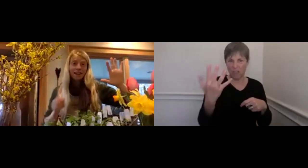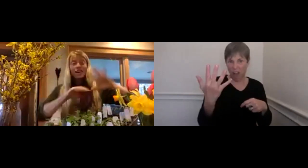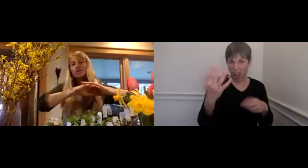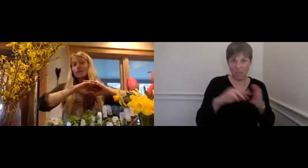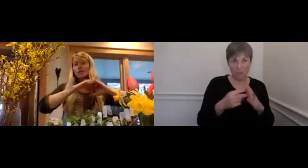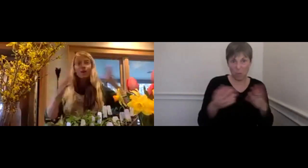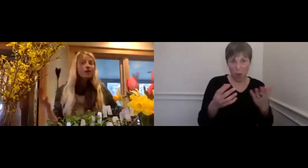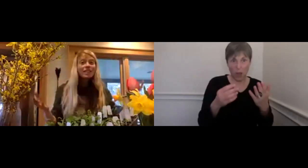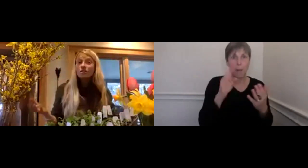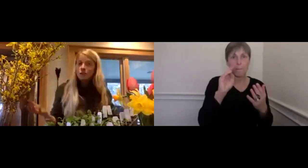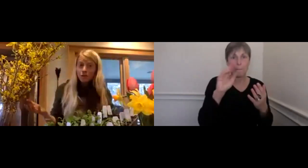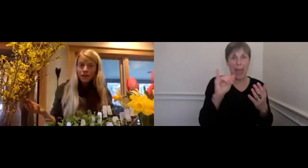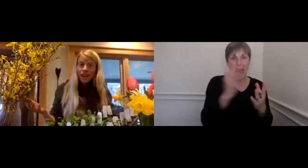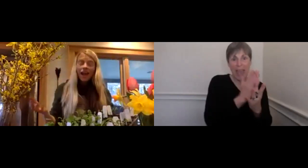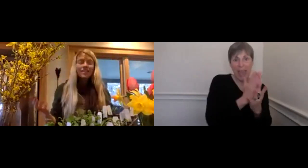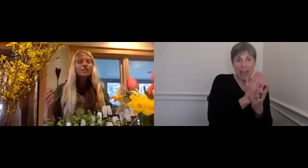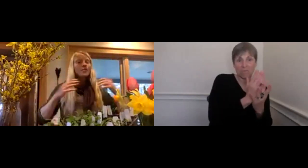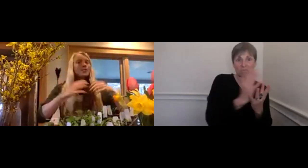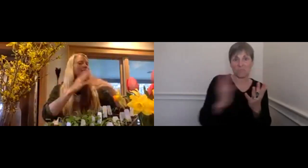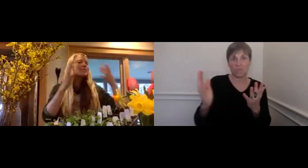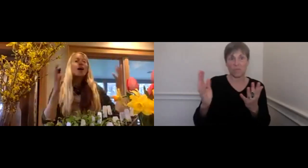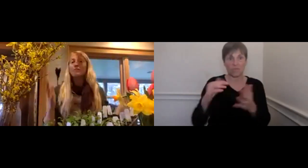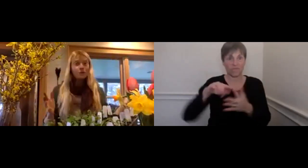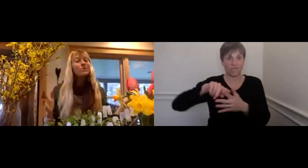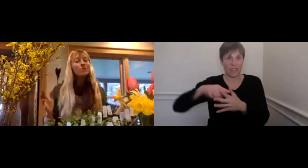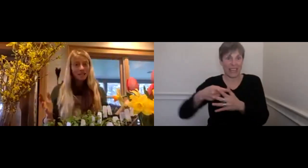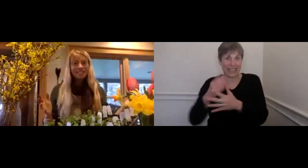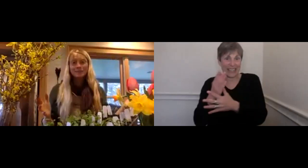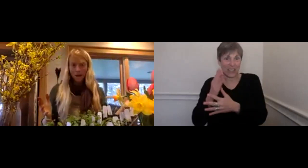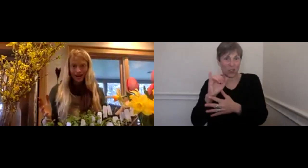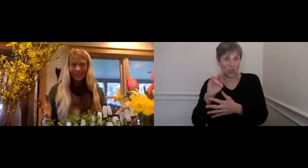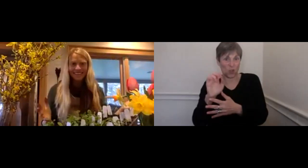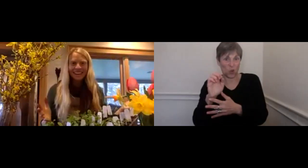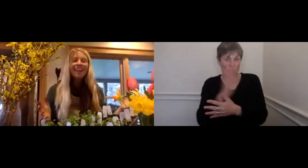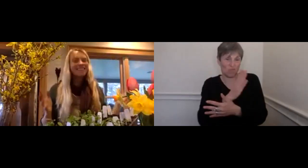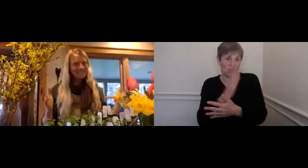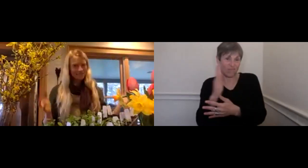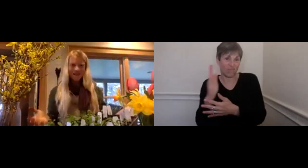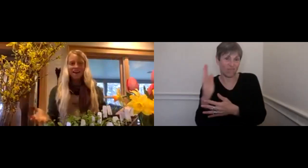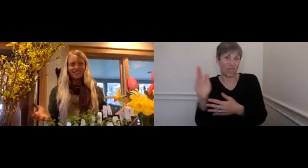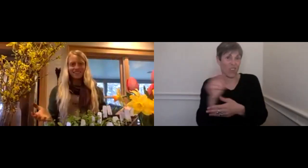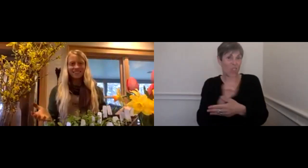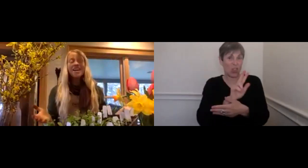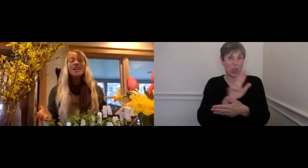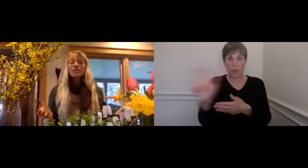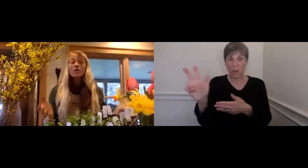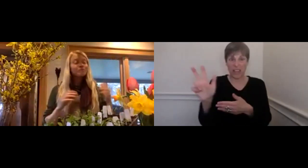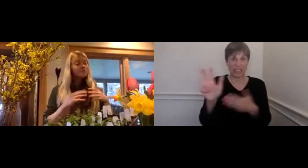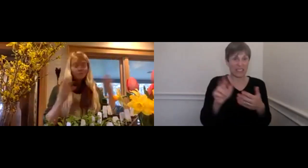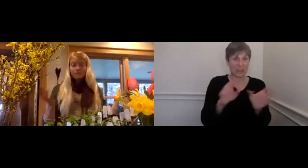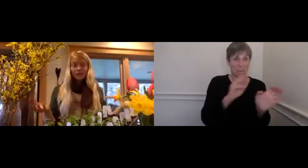mid-May to early June. And so that's a few weeks span, let's be honest.